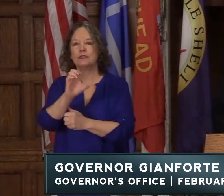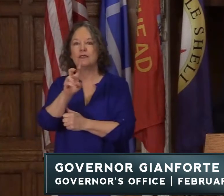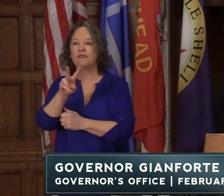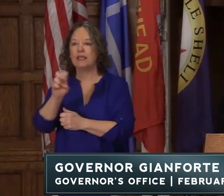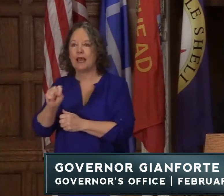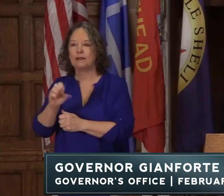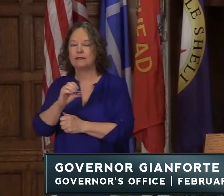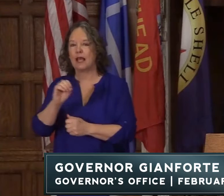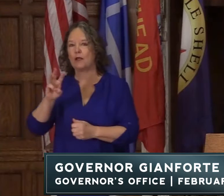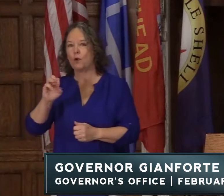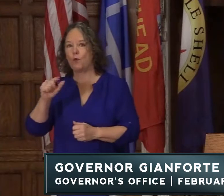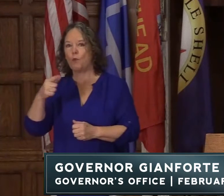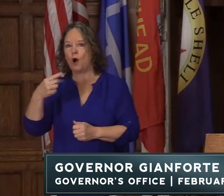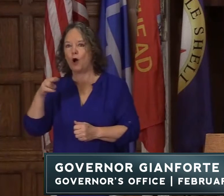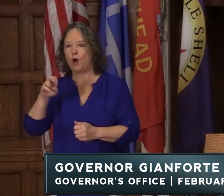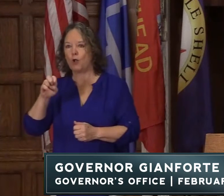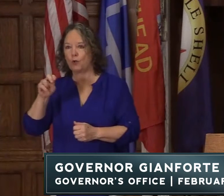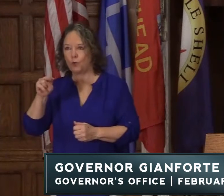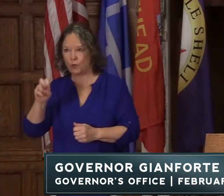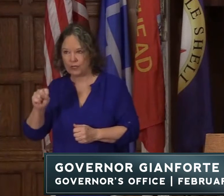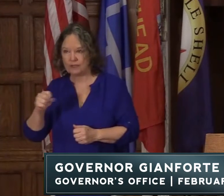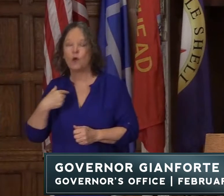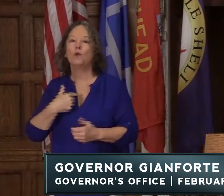Walgreens, we've identified roughly